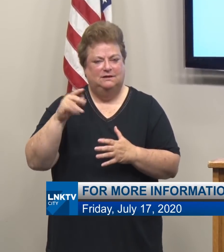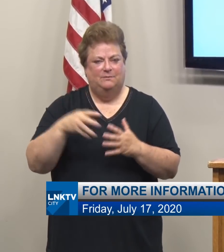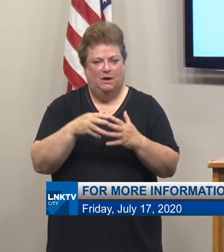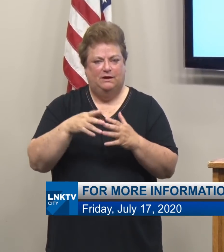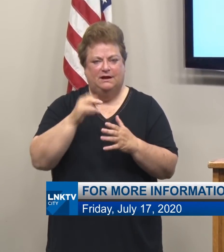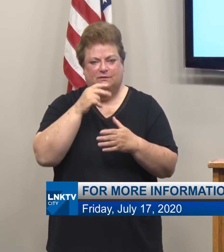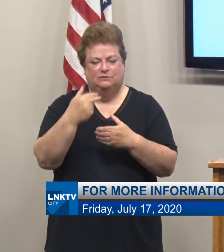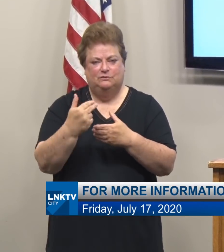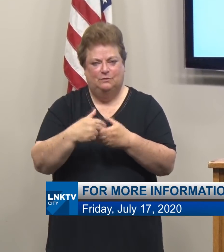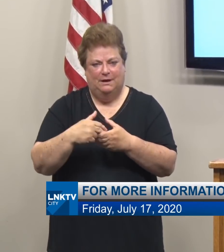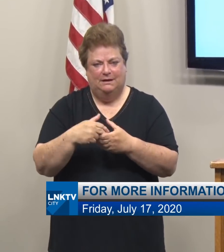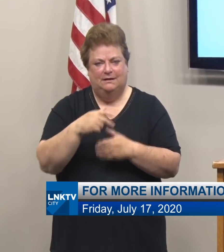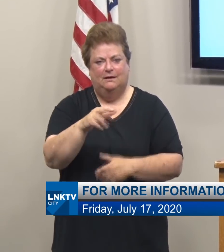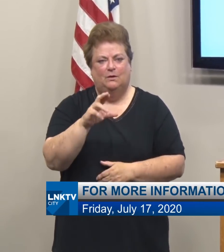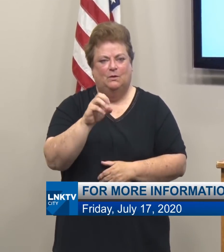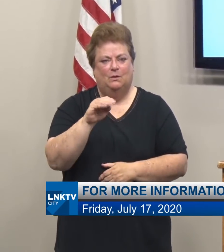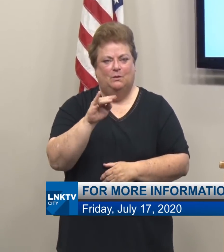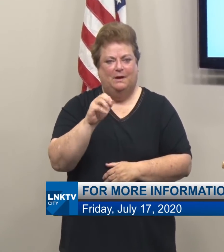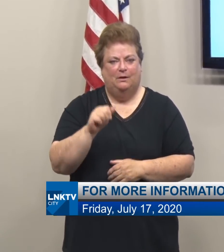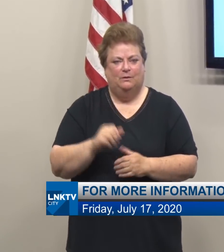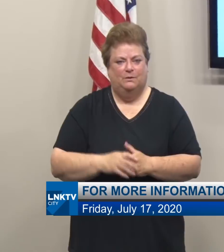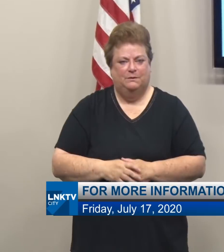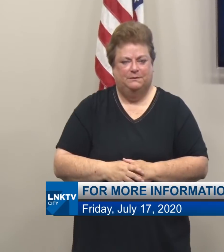Zoom. Romeo, over to you.